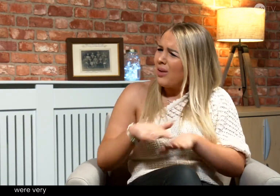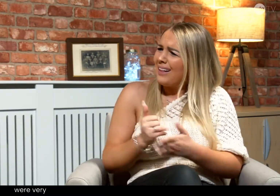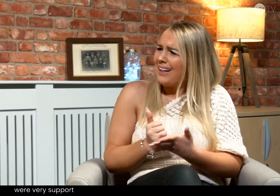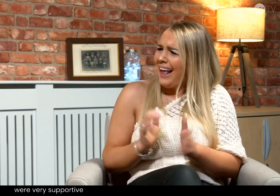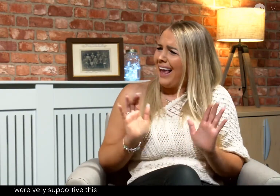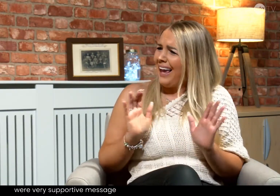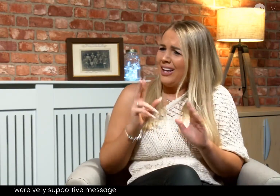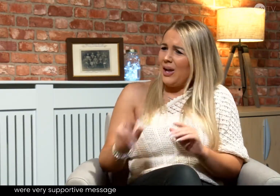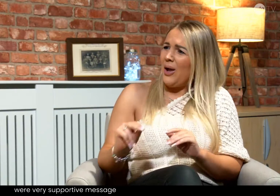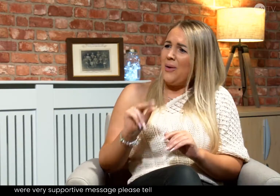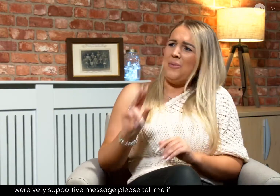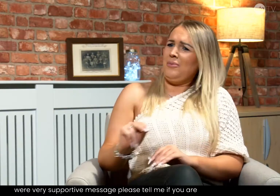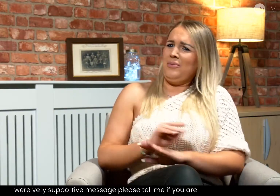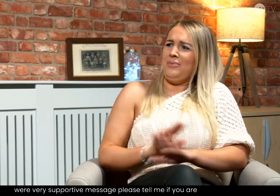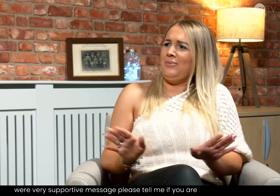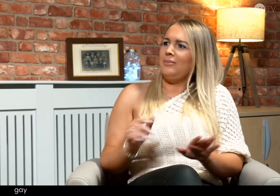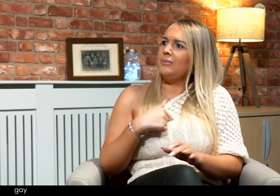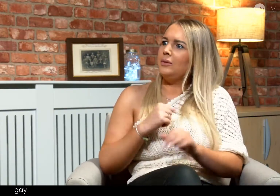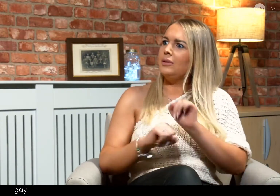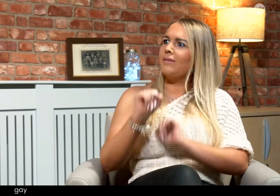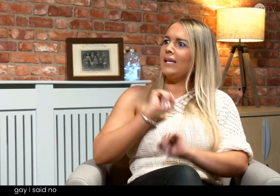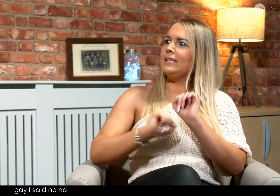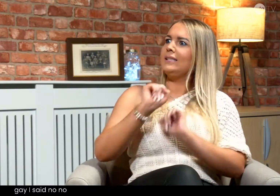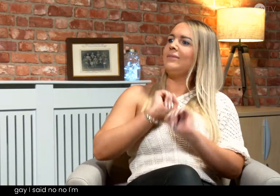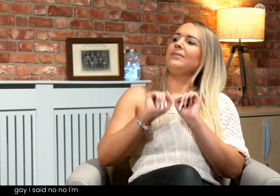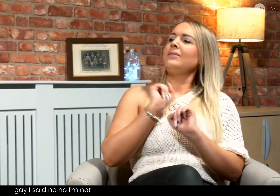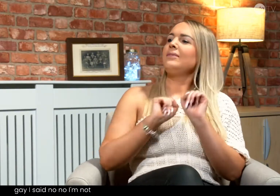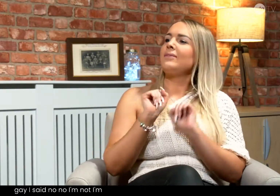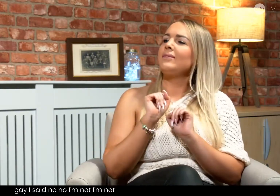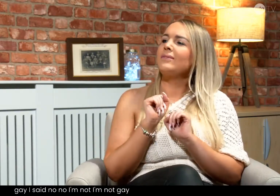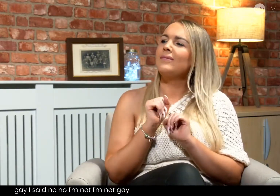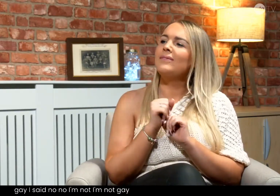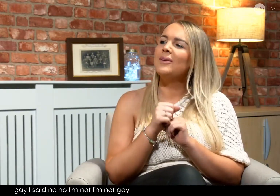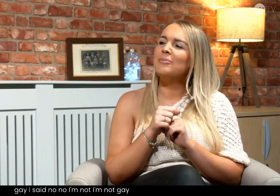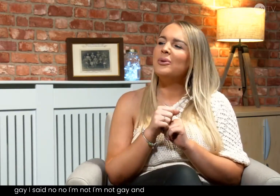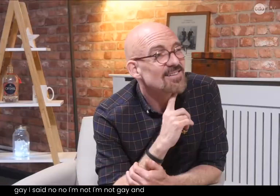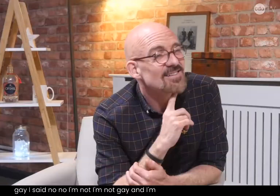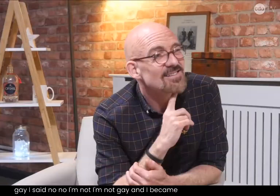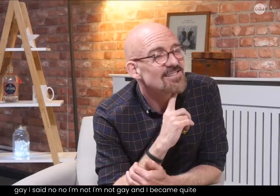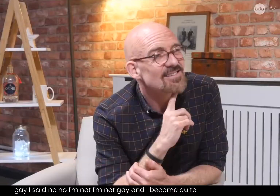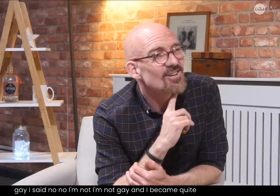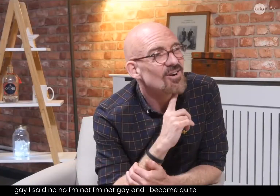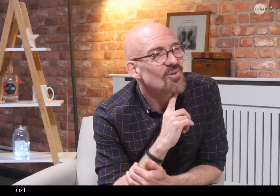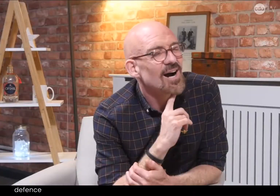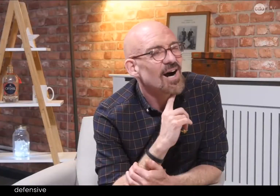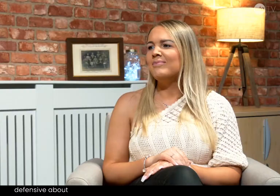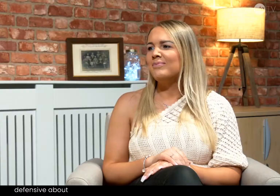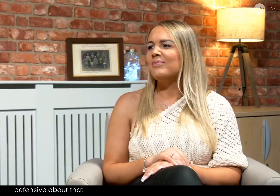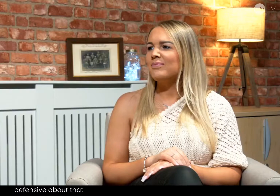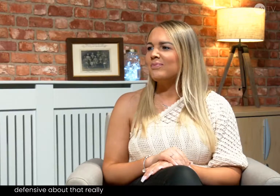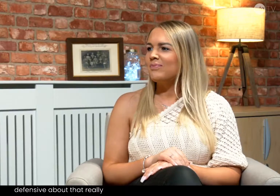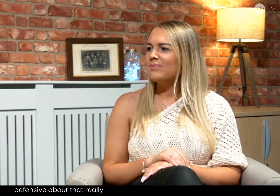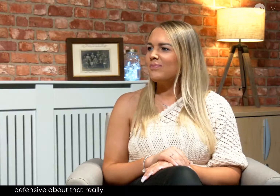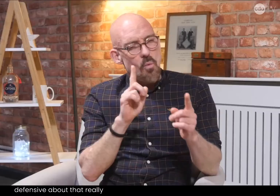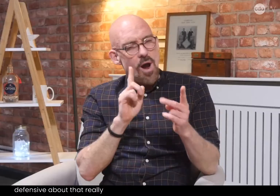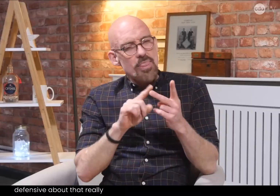are gay. And I said, no, I'm not gay. And I became quite defensive about that, really. Oh, wow.